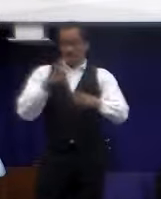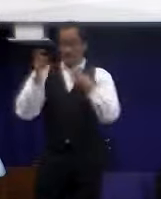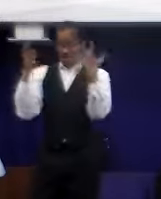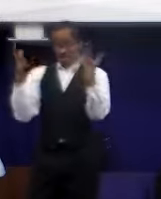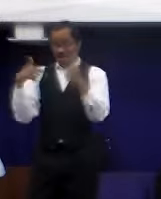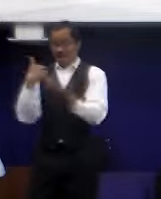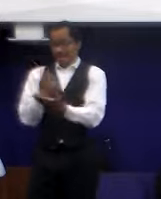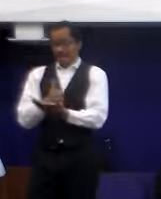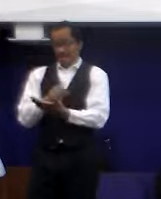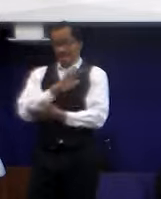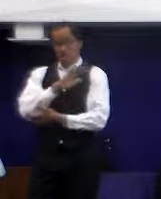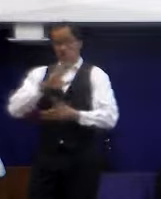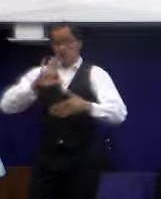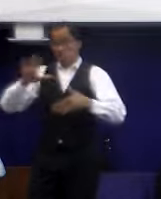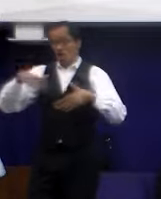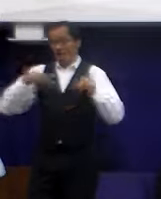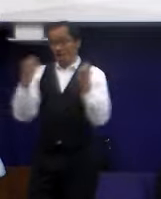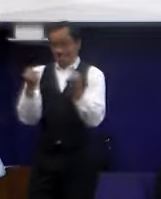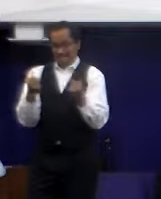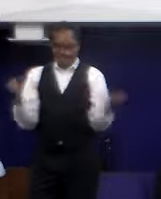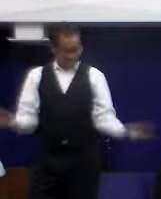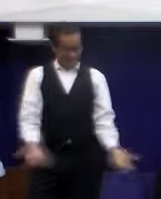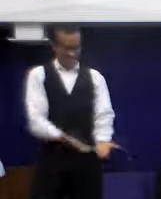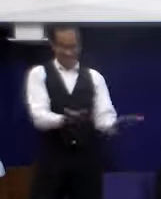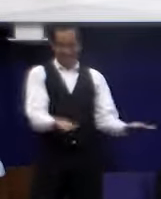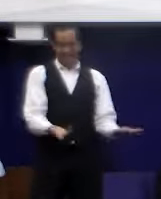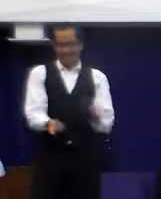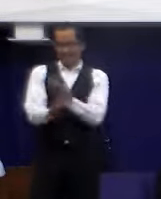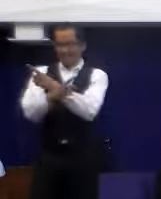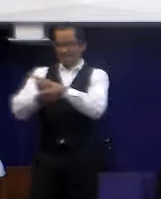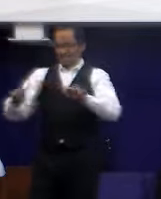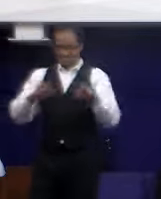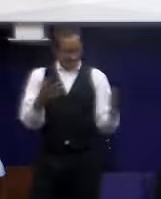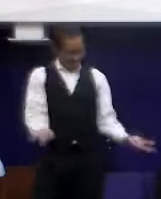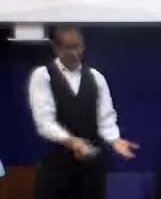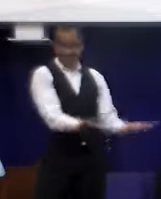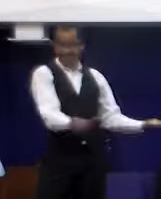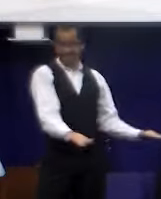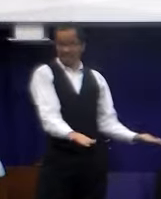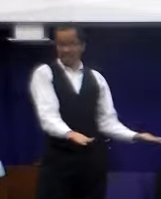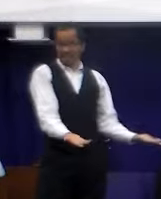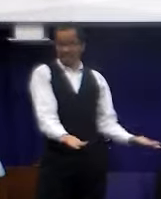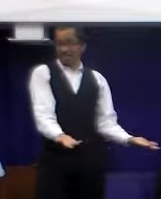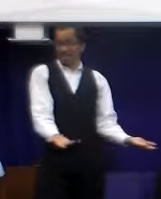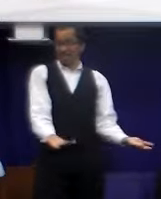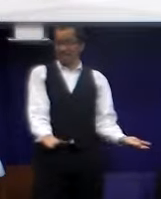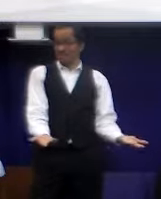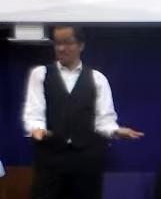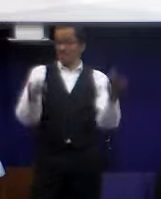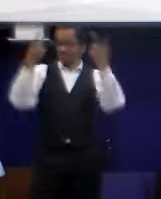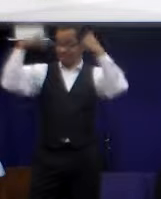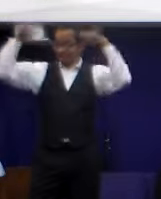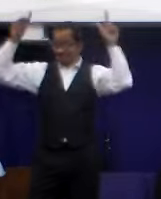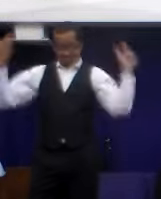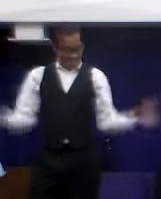Look, your healing is down here. Down. Your deliverance is down here. Down. Your prosperity is down